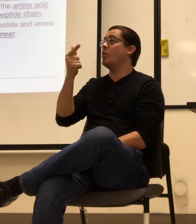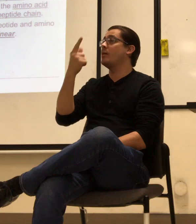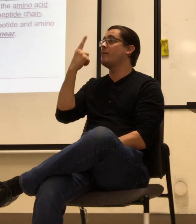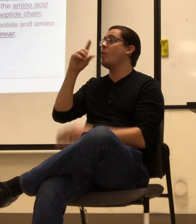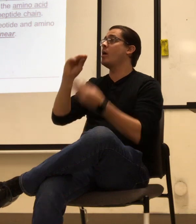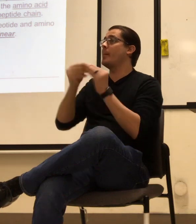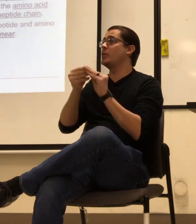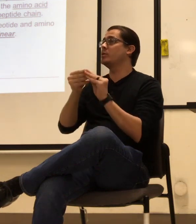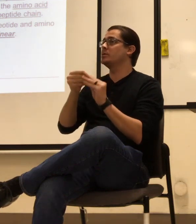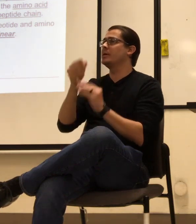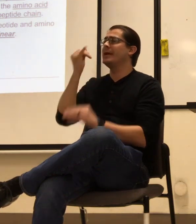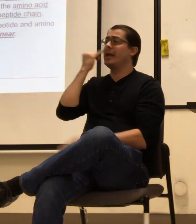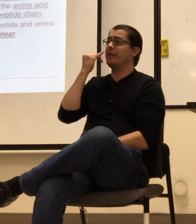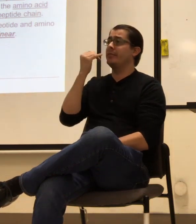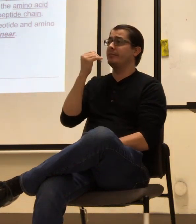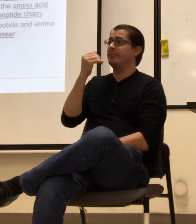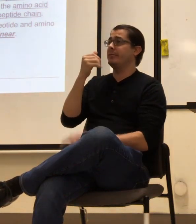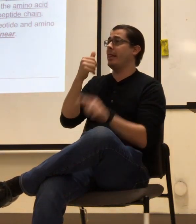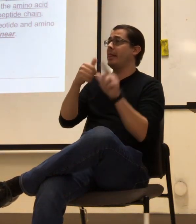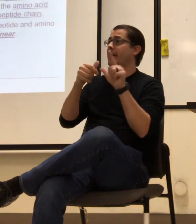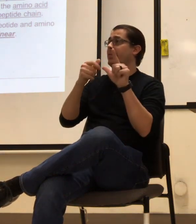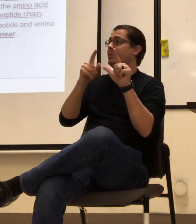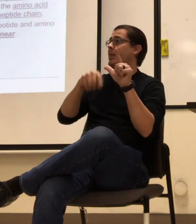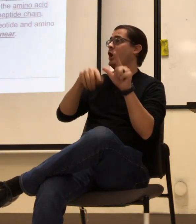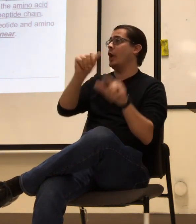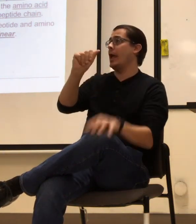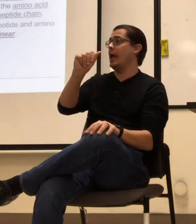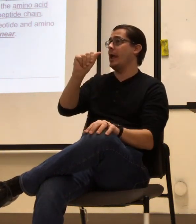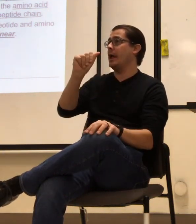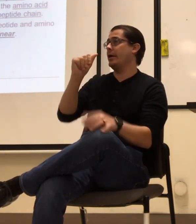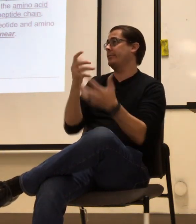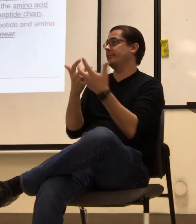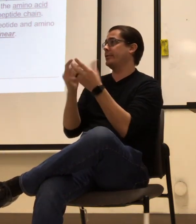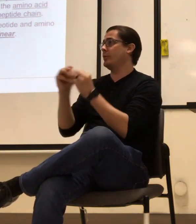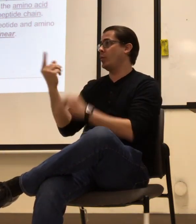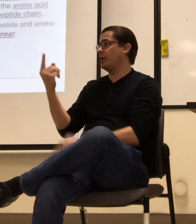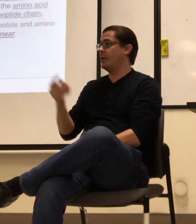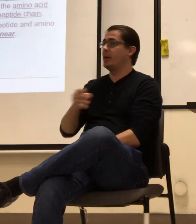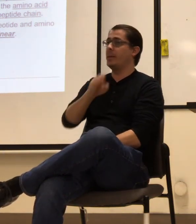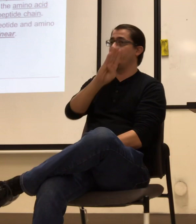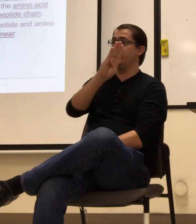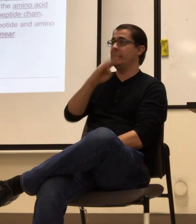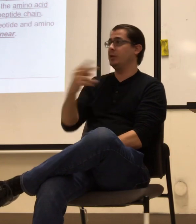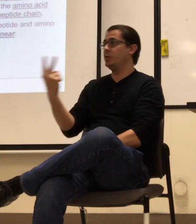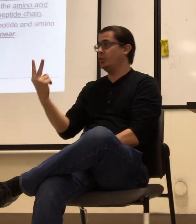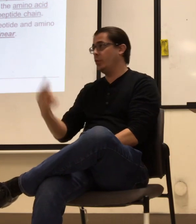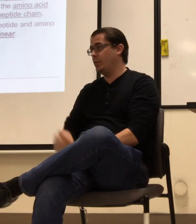let's say the letter A codes for number 1, B for 2,